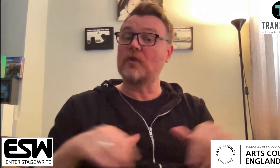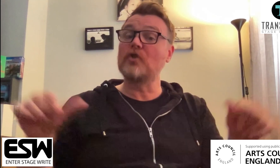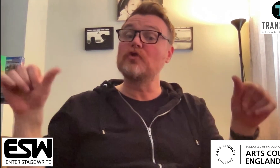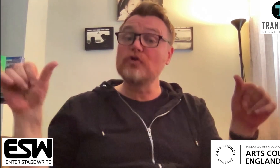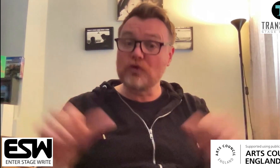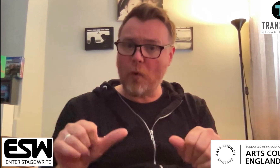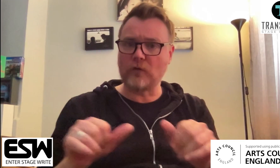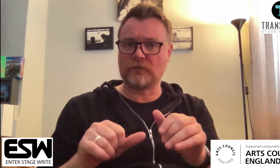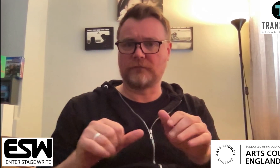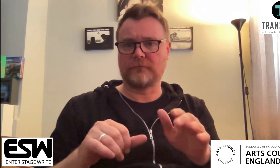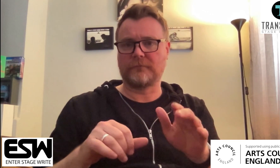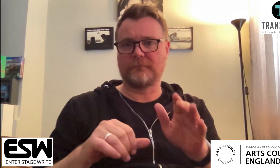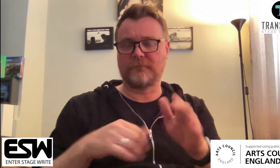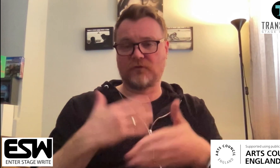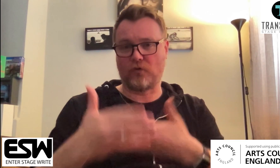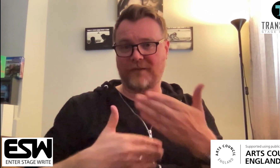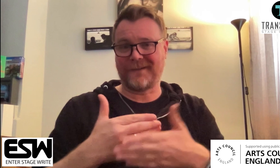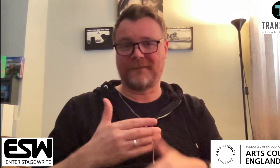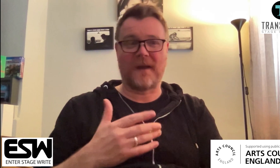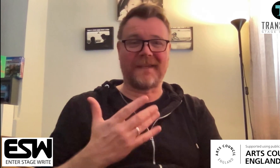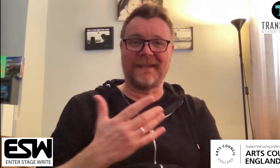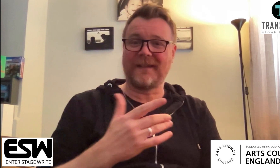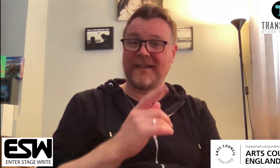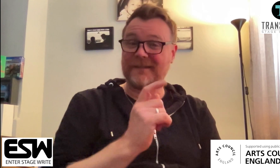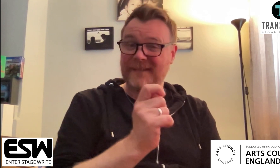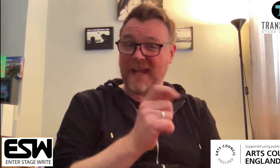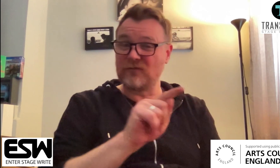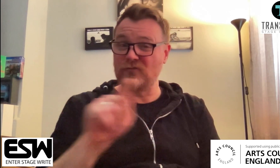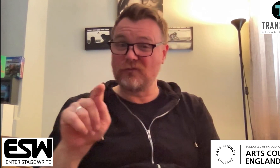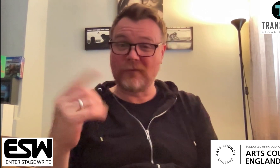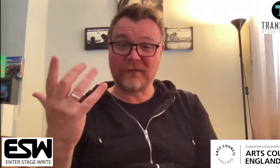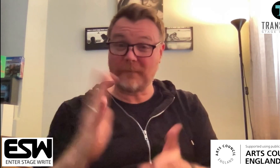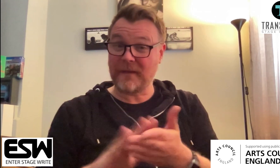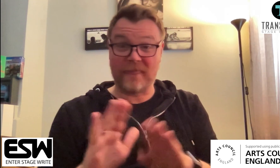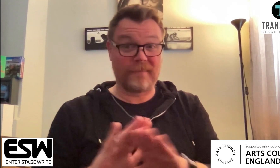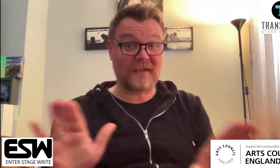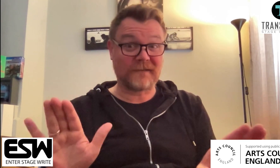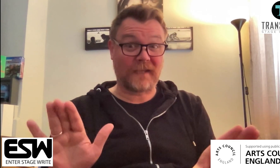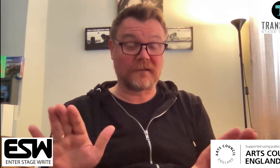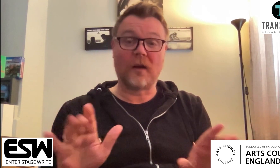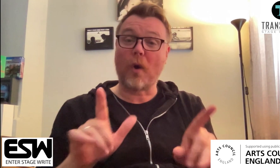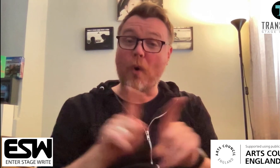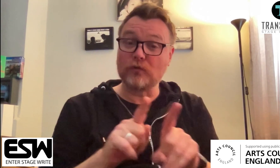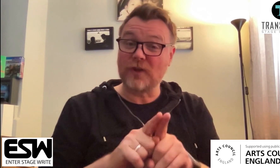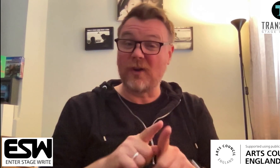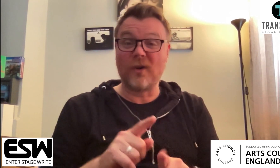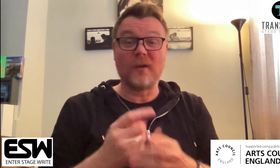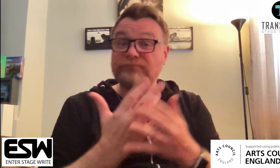For this transition stage company script, it's a very short script, 10 to 15 minutes. So which means you can't have a lot of